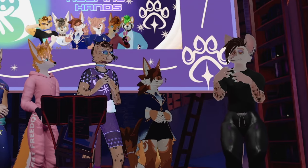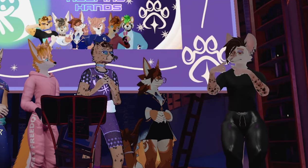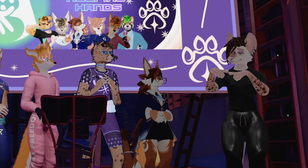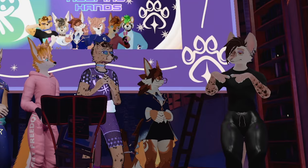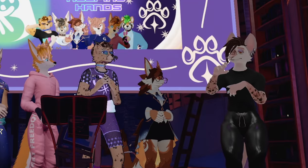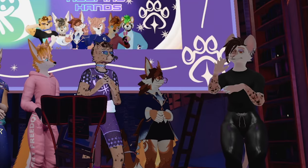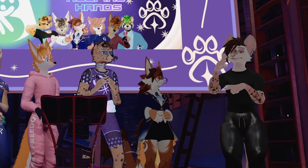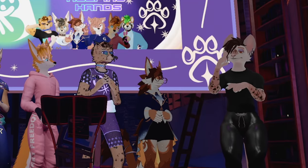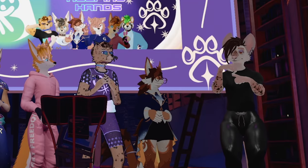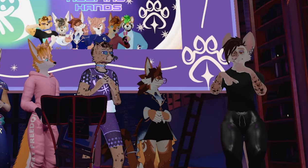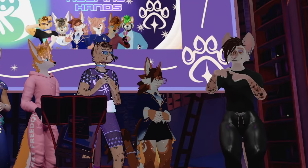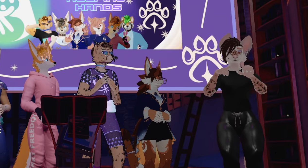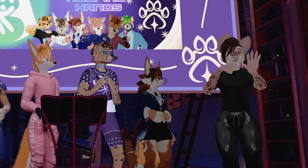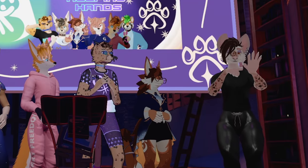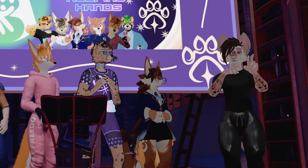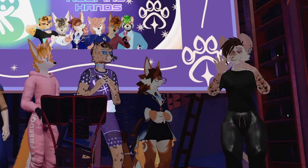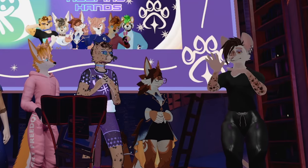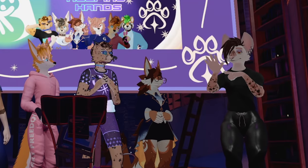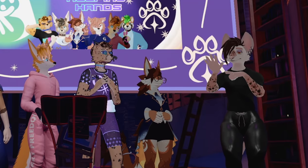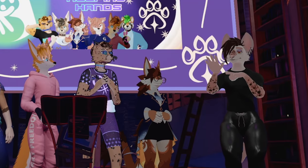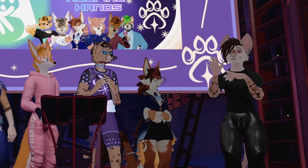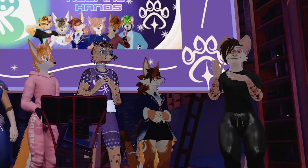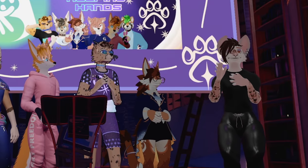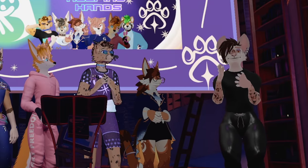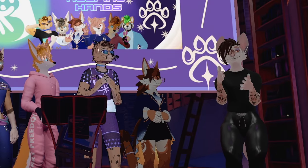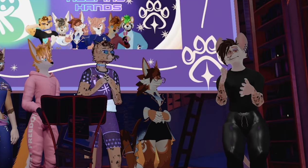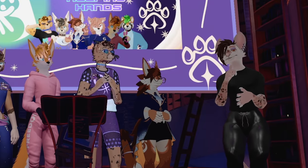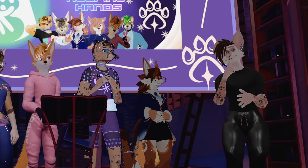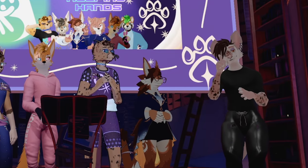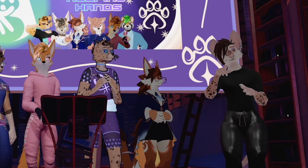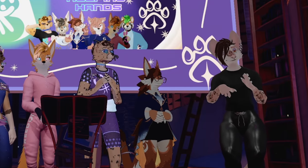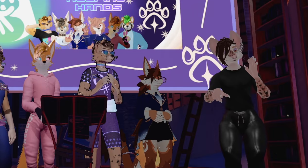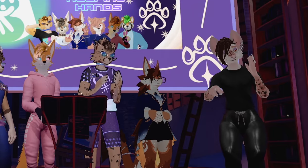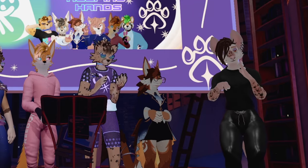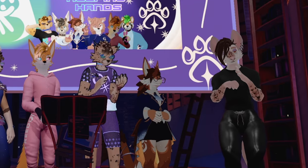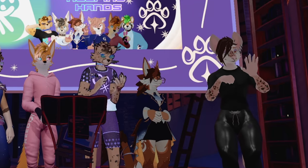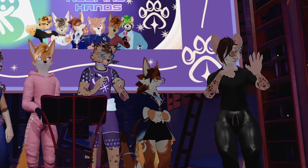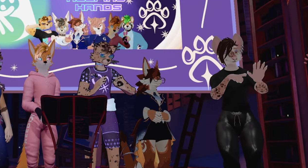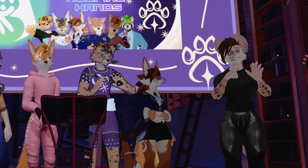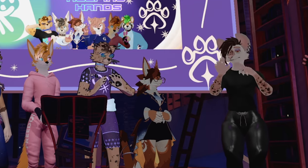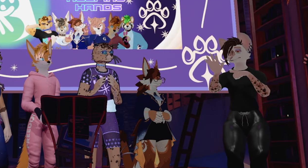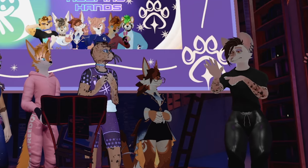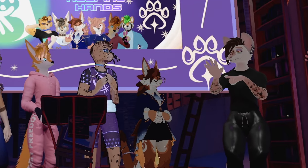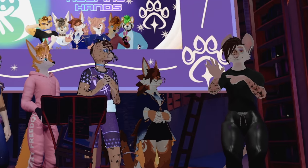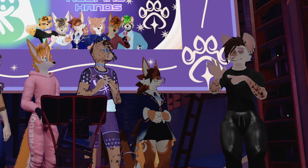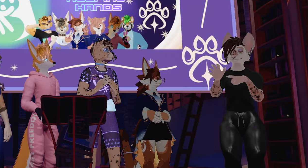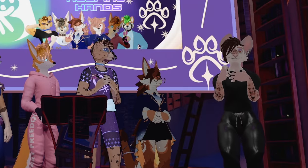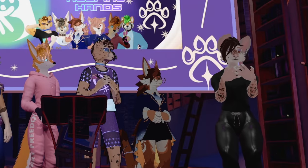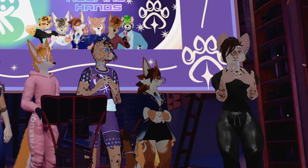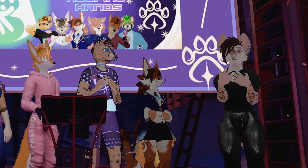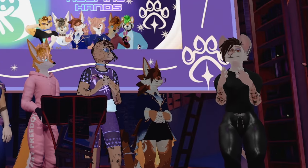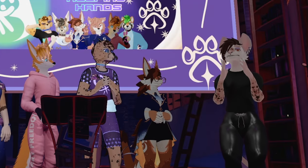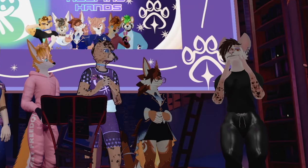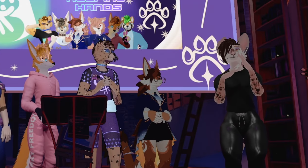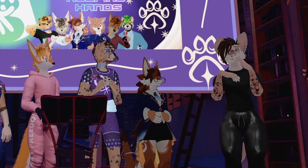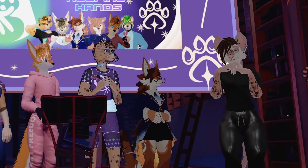need to pick one or the other, really. It's whatever one you are comfortable with. And that is your dominant hand, and then your